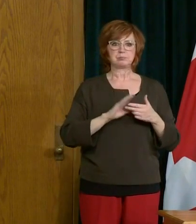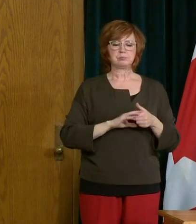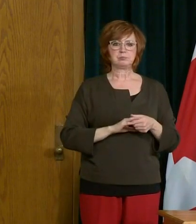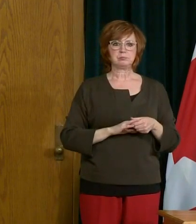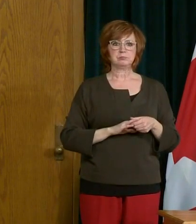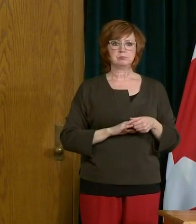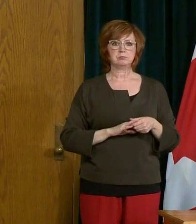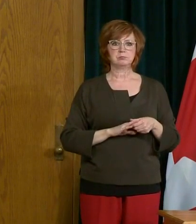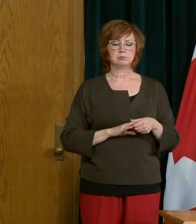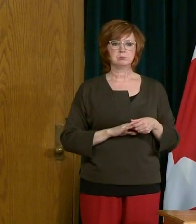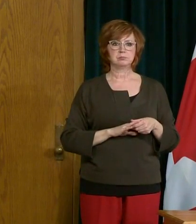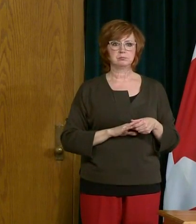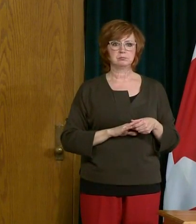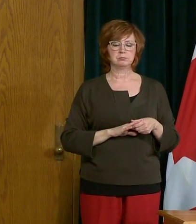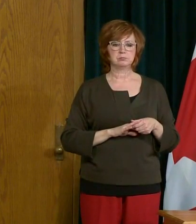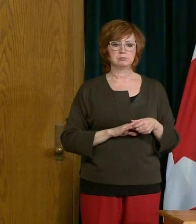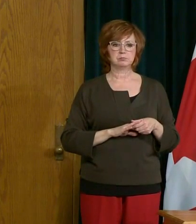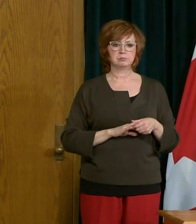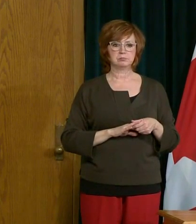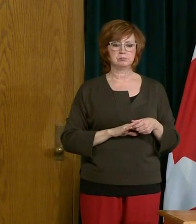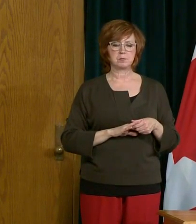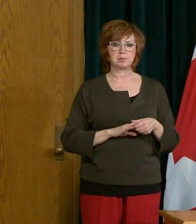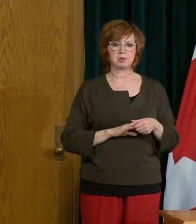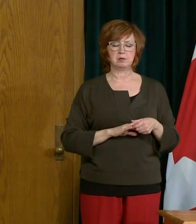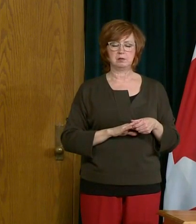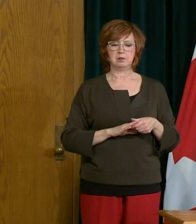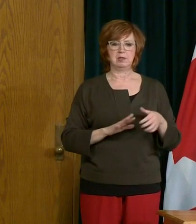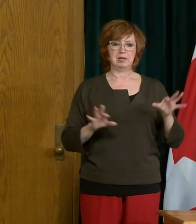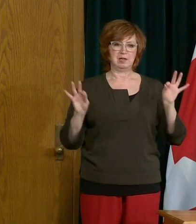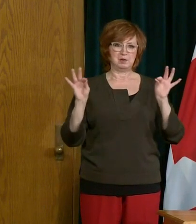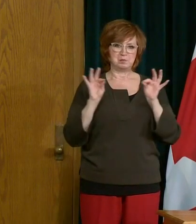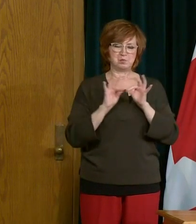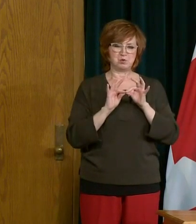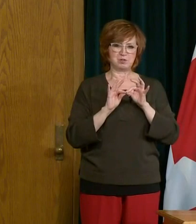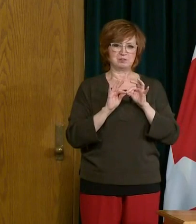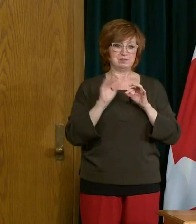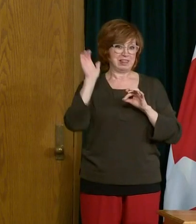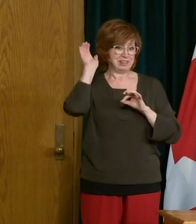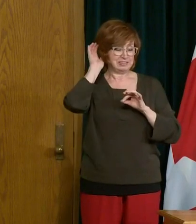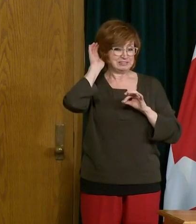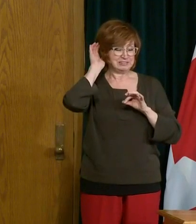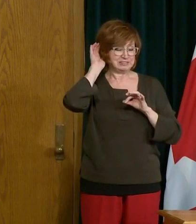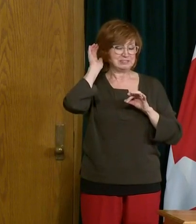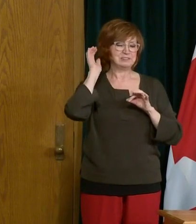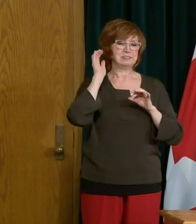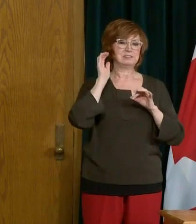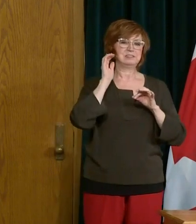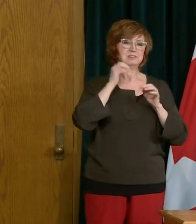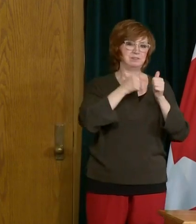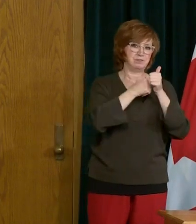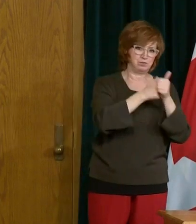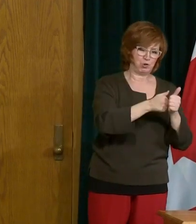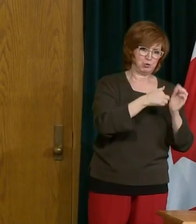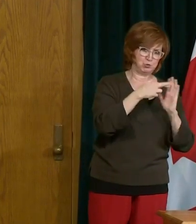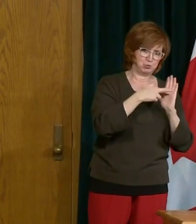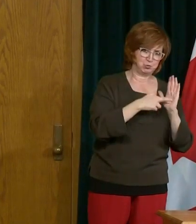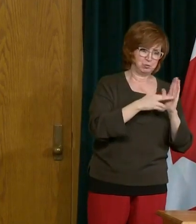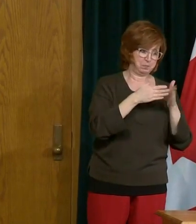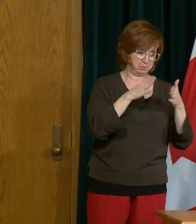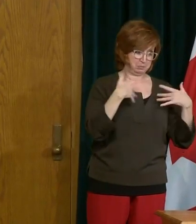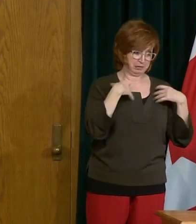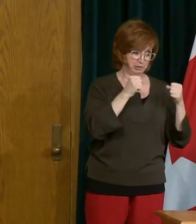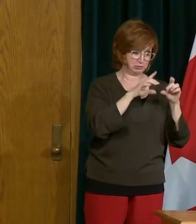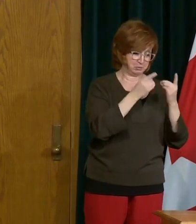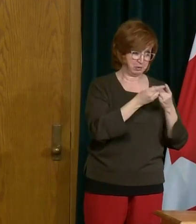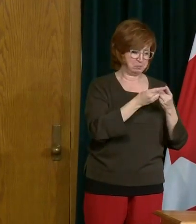day, the plan is guided by public health and public safety, ensuring that we are reducing the risk of the spread of